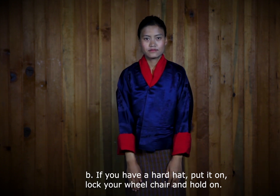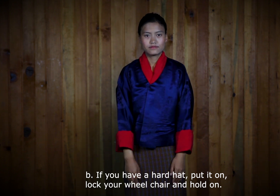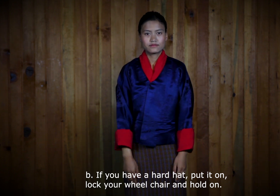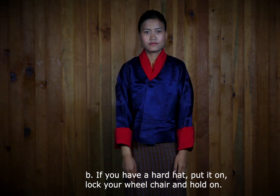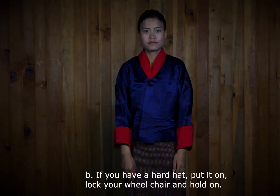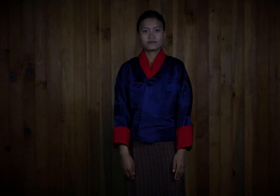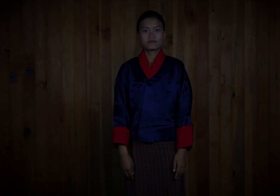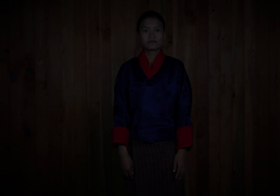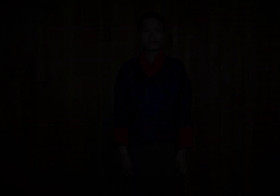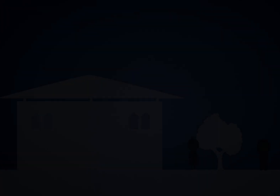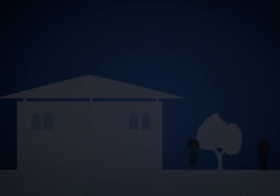on.